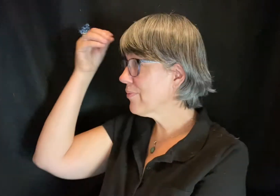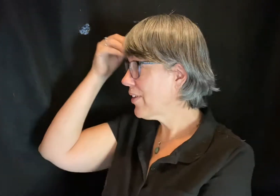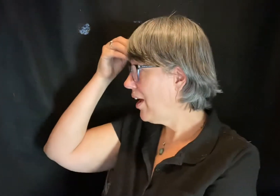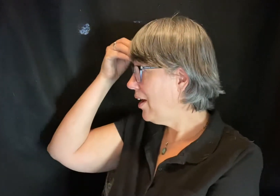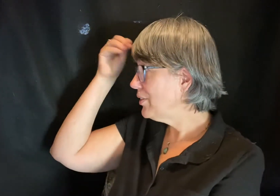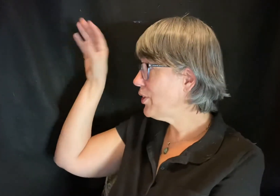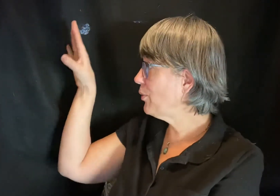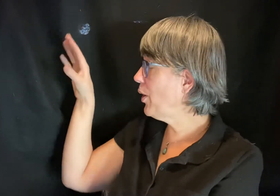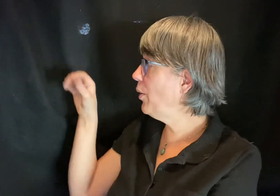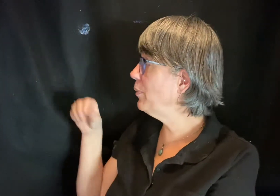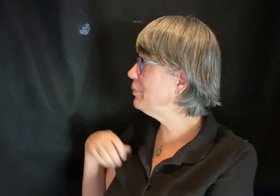Don't know.